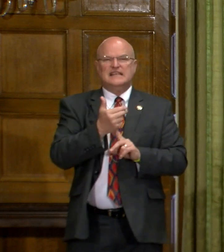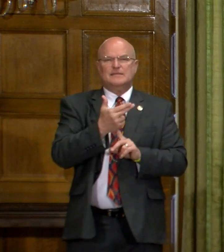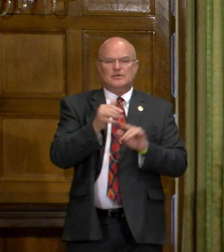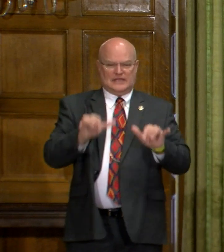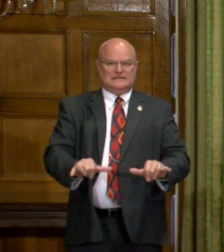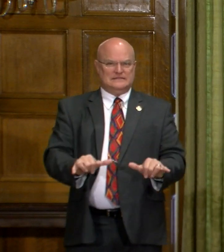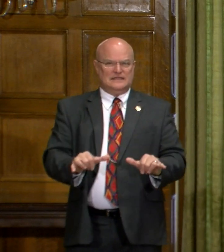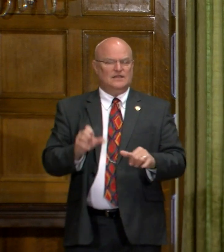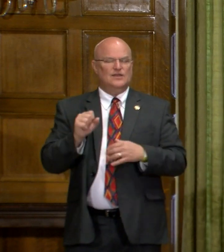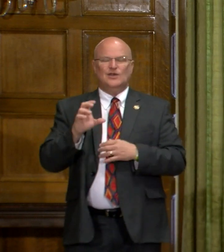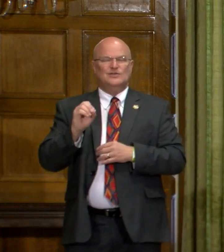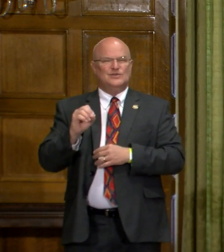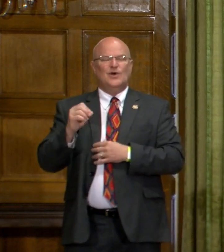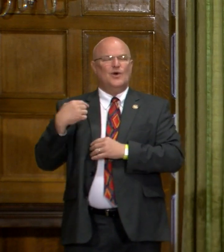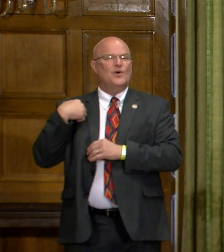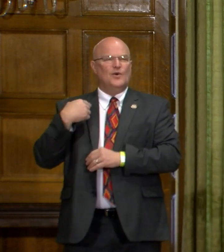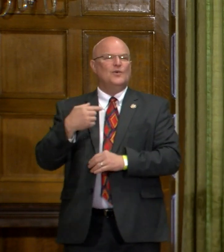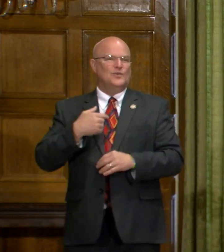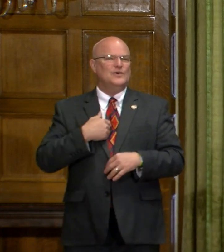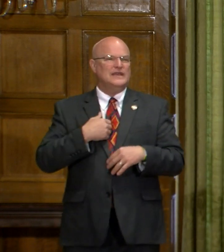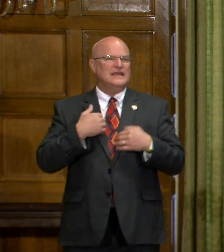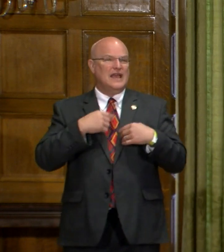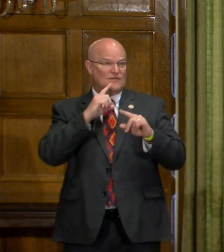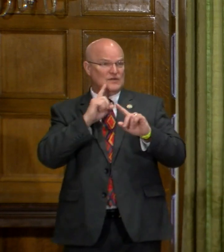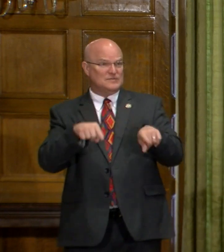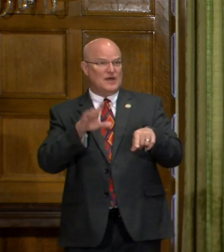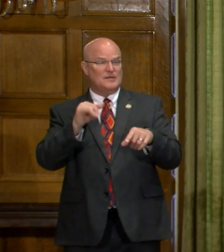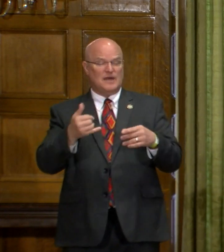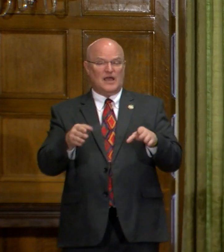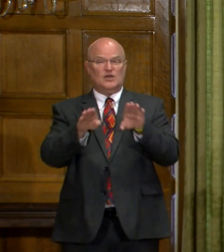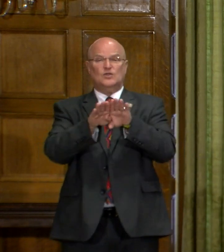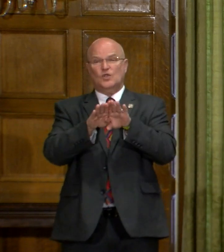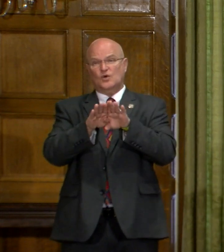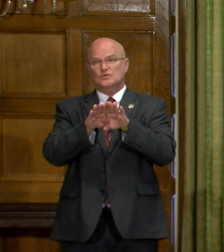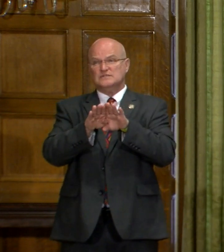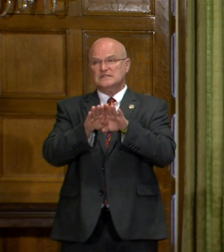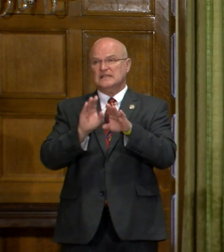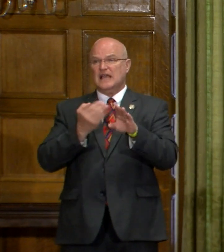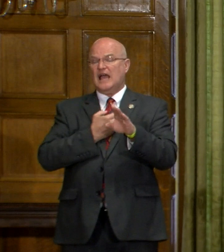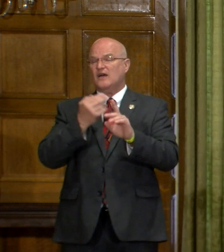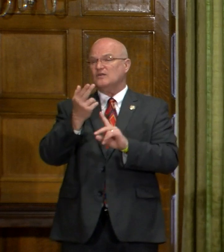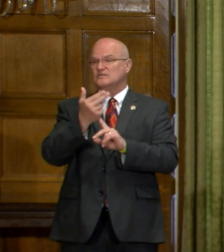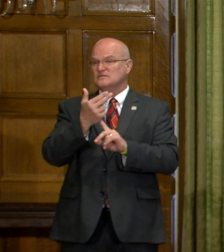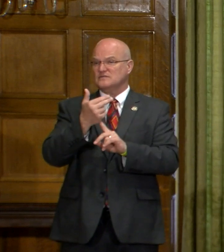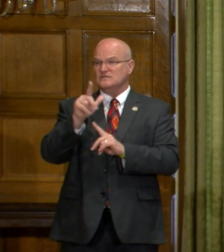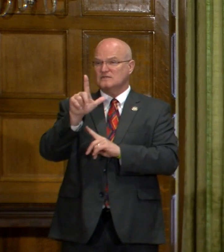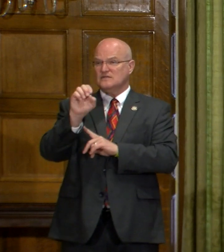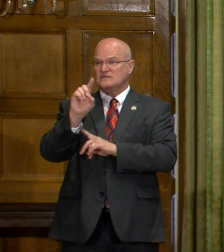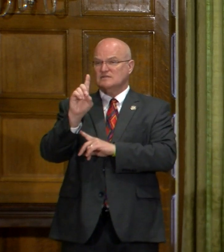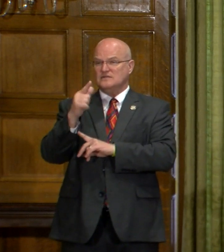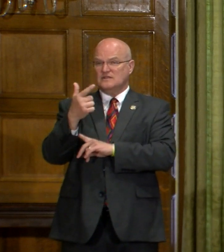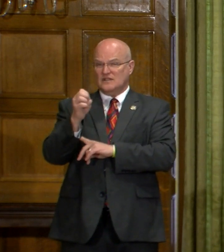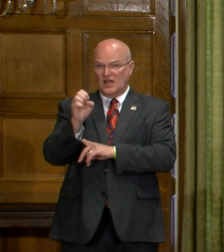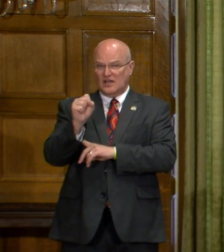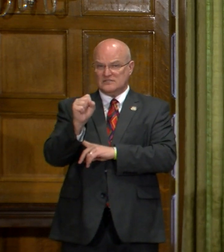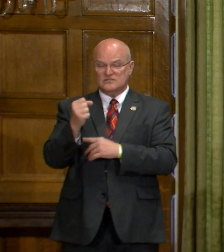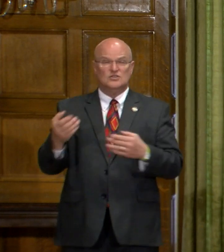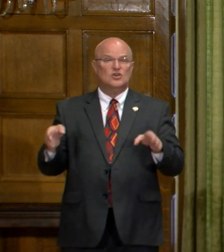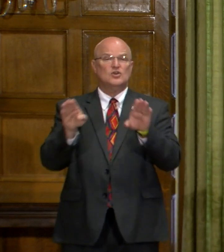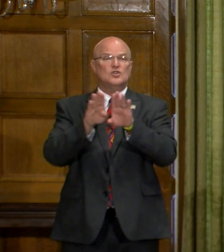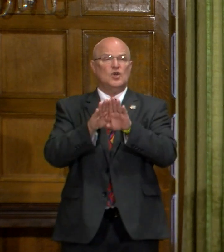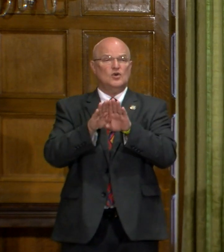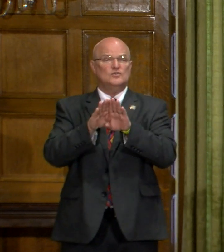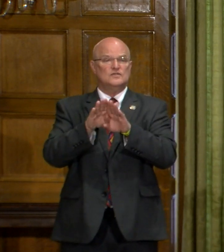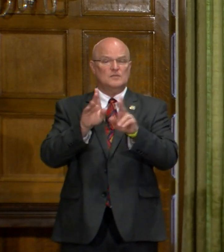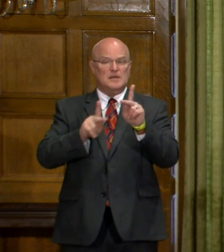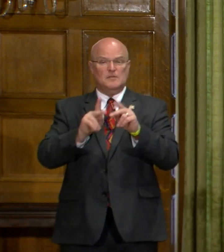motels. And so we responded by closing our lodges. We closed many of our facilities